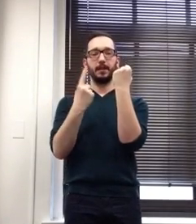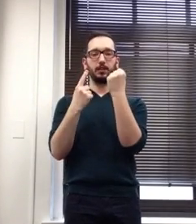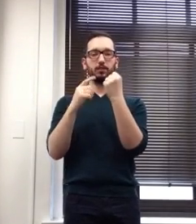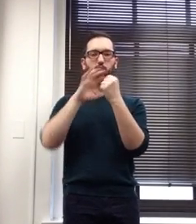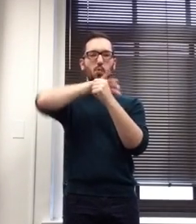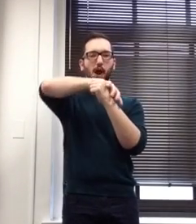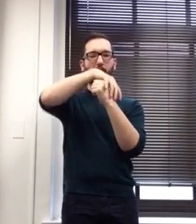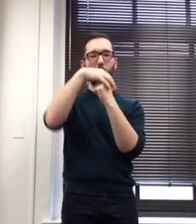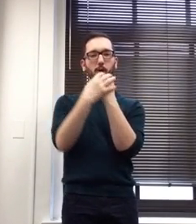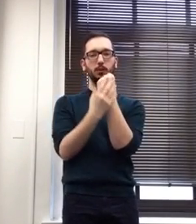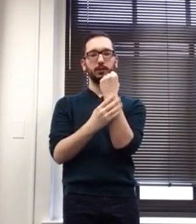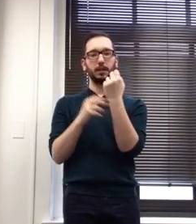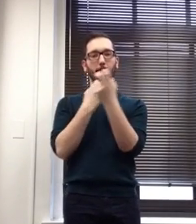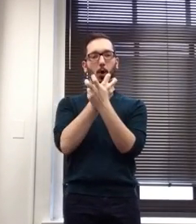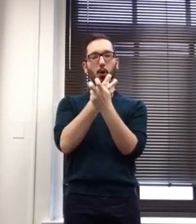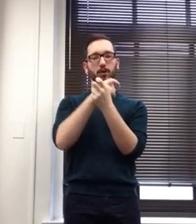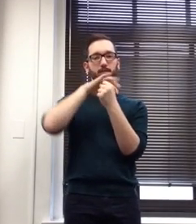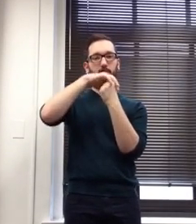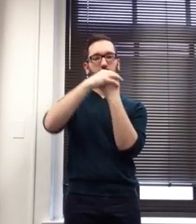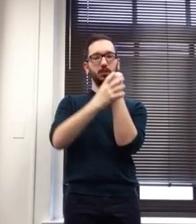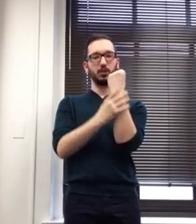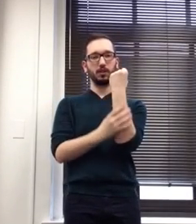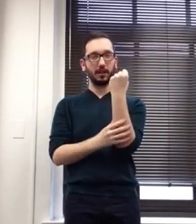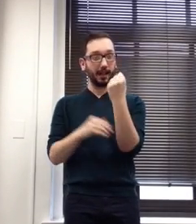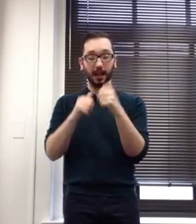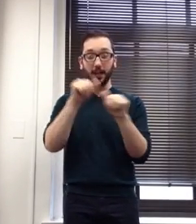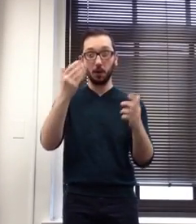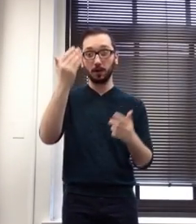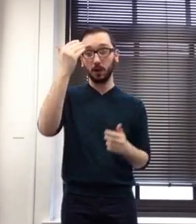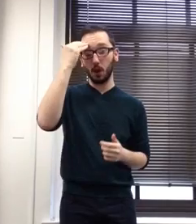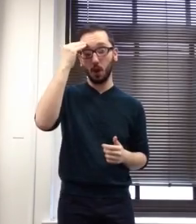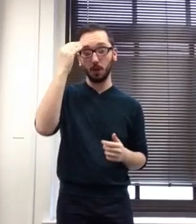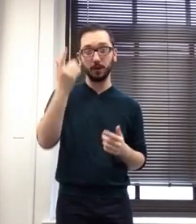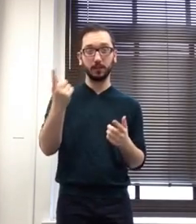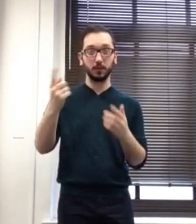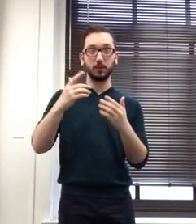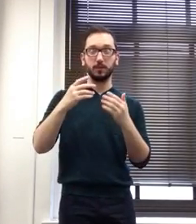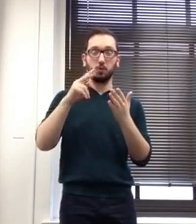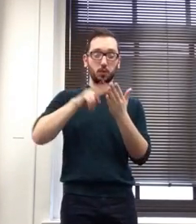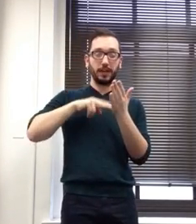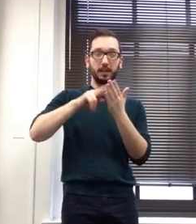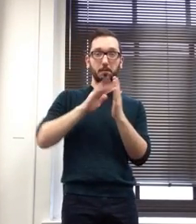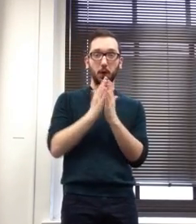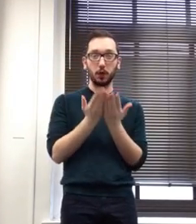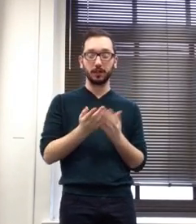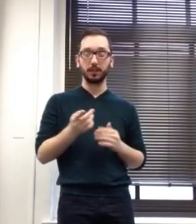book? No. No. Oh. Everybody say the word. Just a minute.